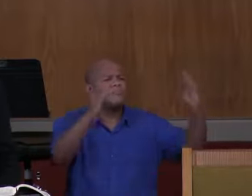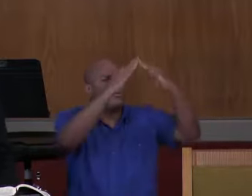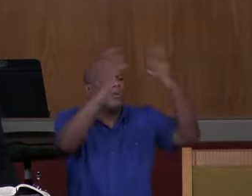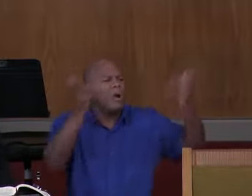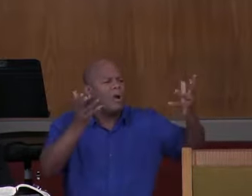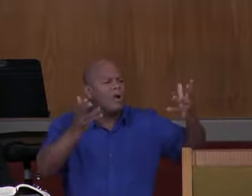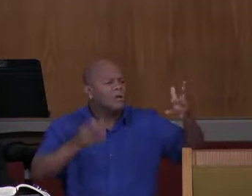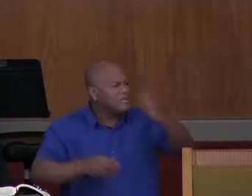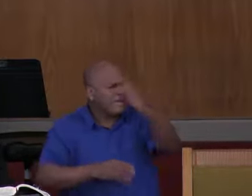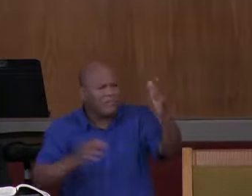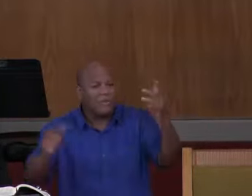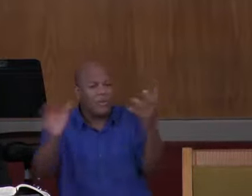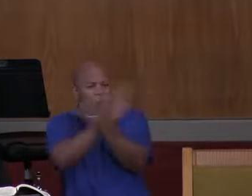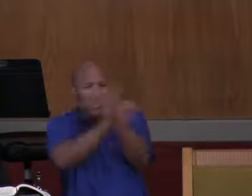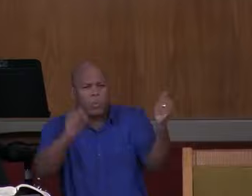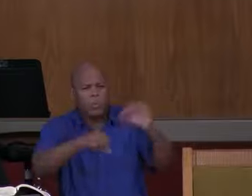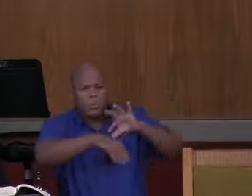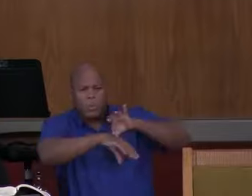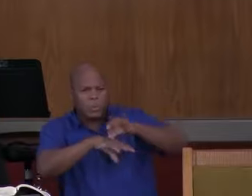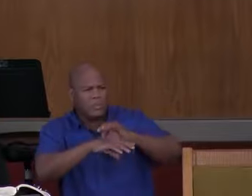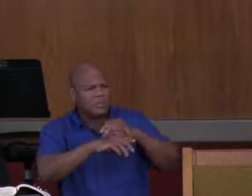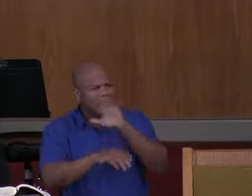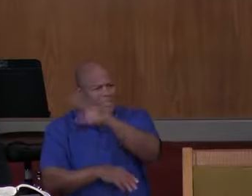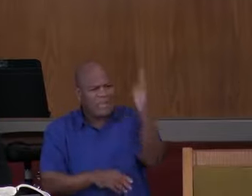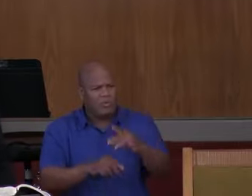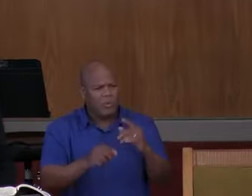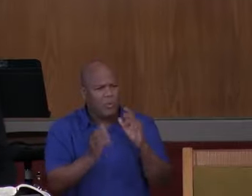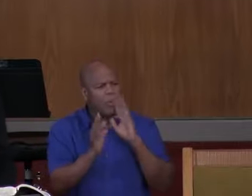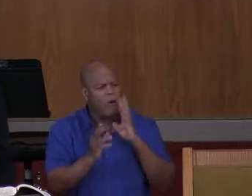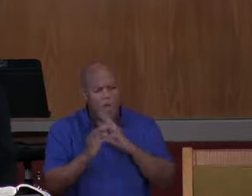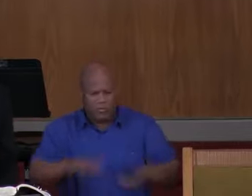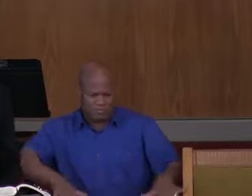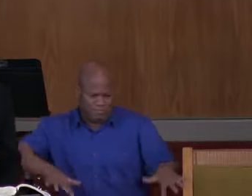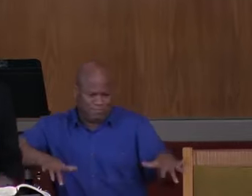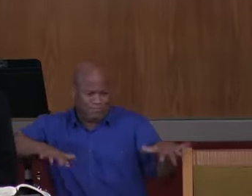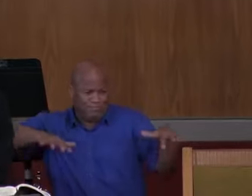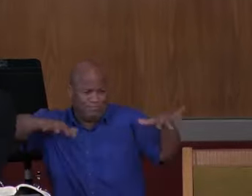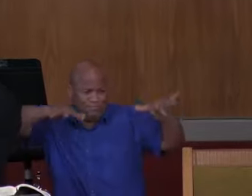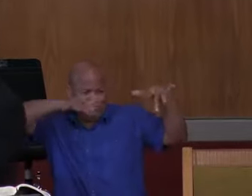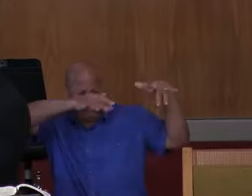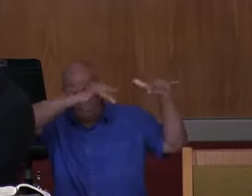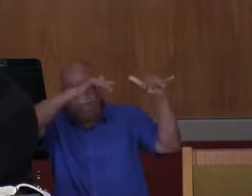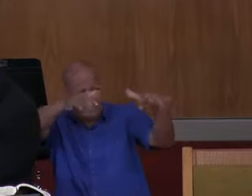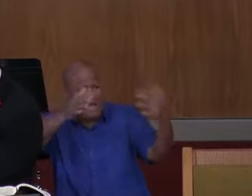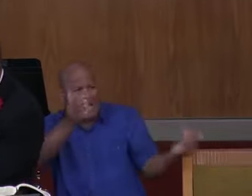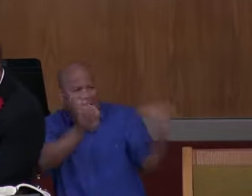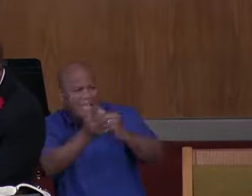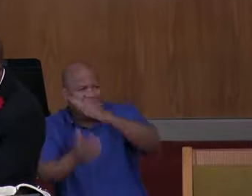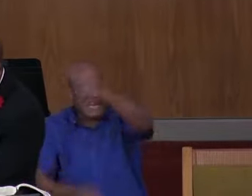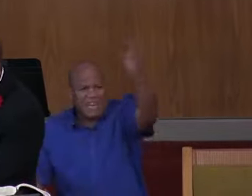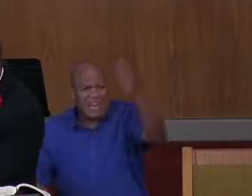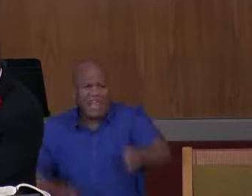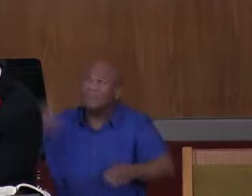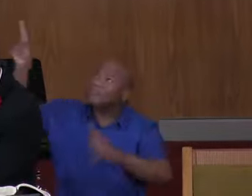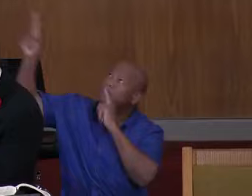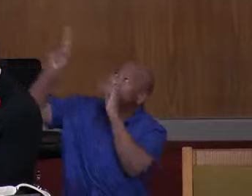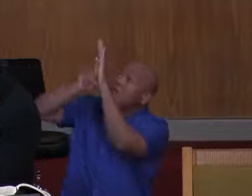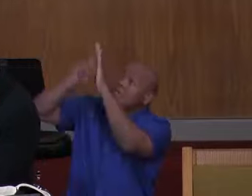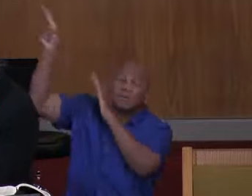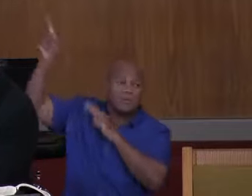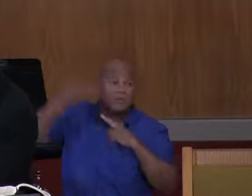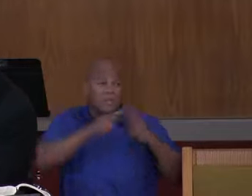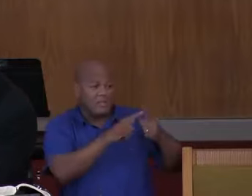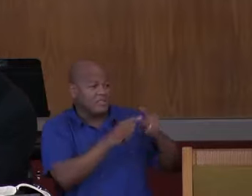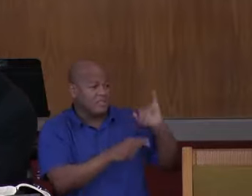I'll never destroy the earth with water again. Come on, somebody. Then there's Mount Moriah, Gerizim,